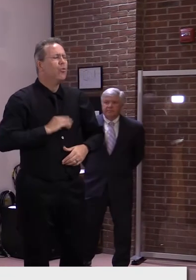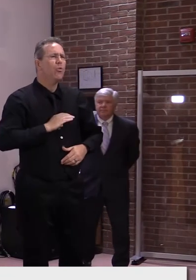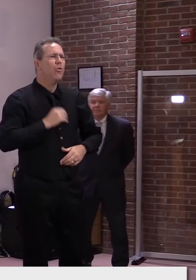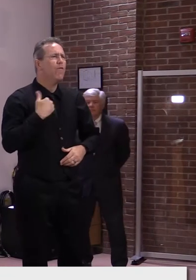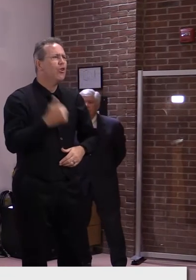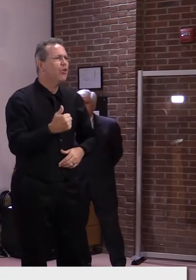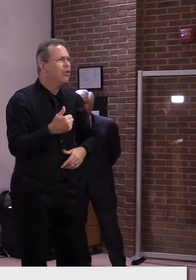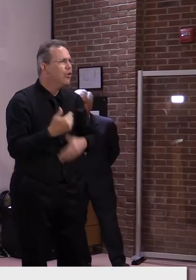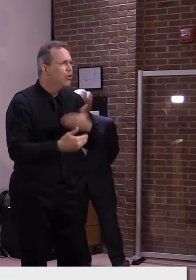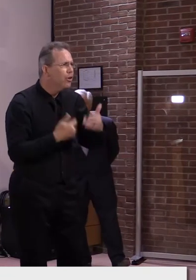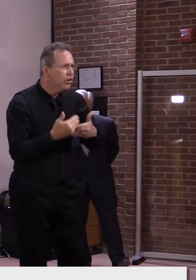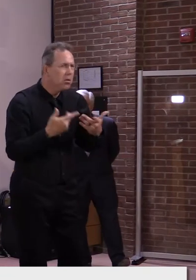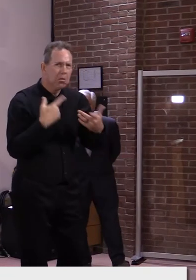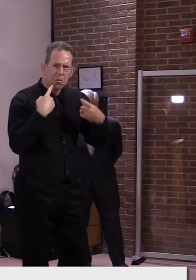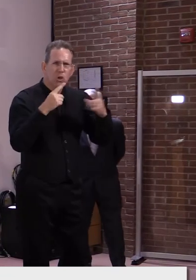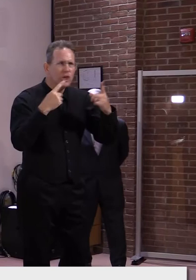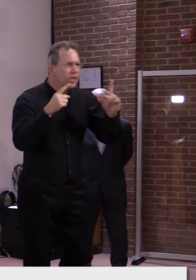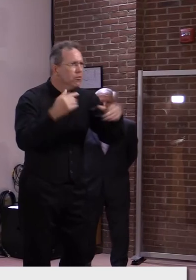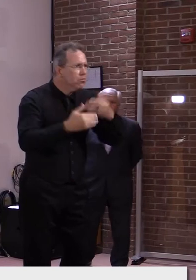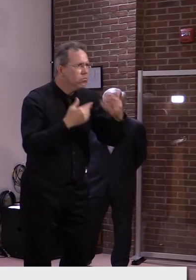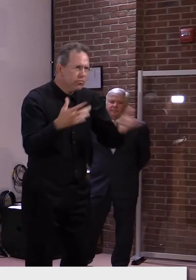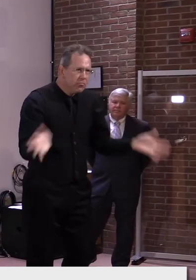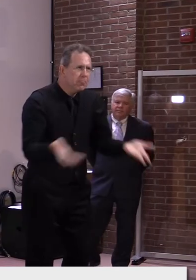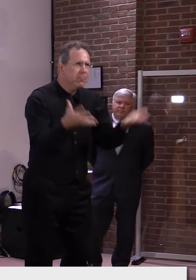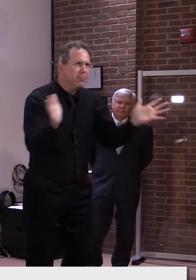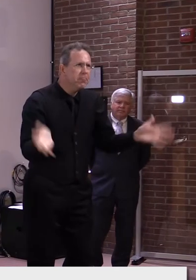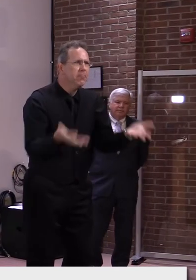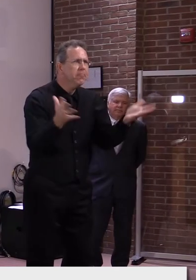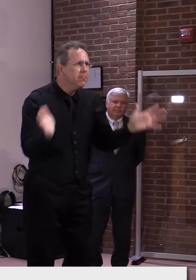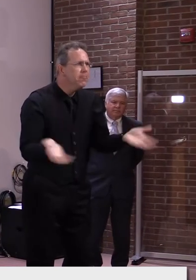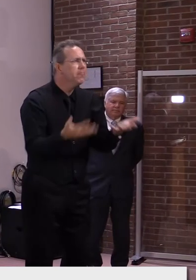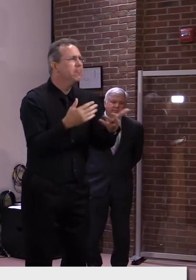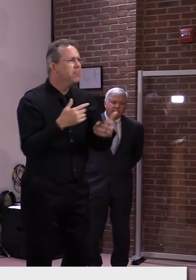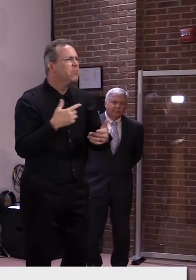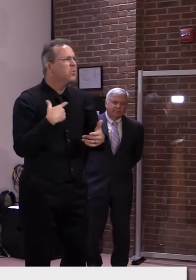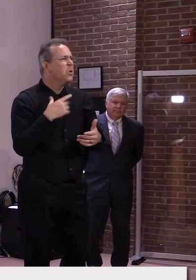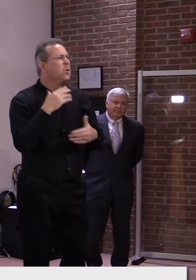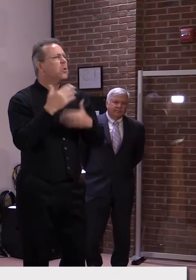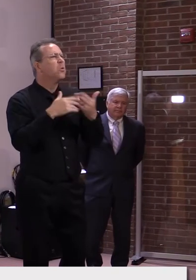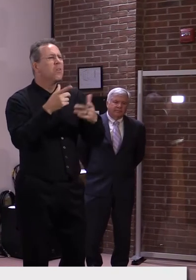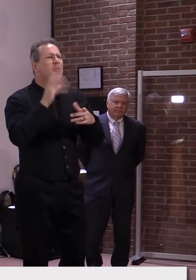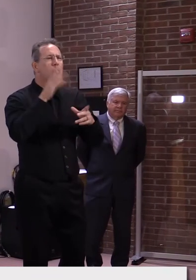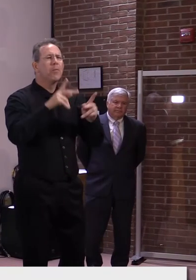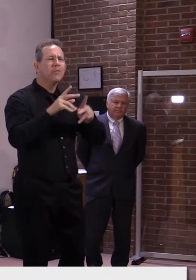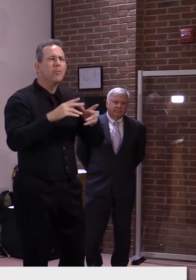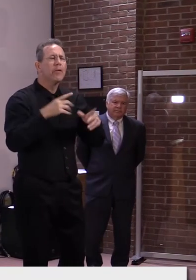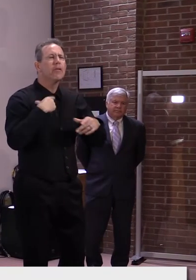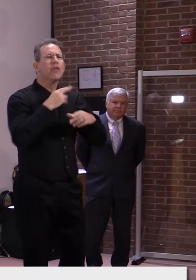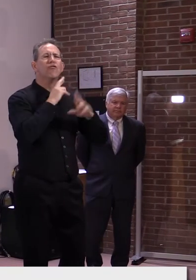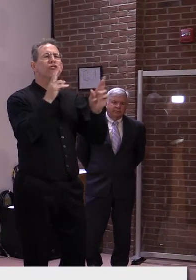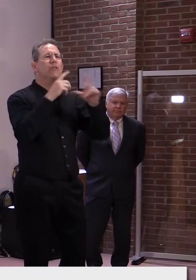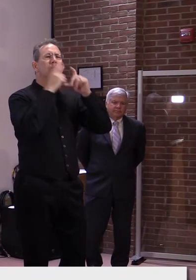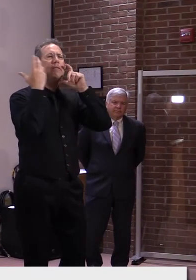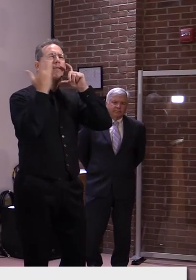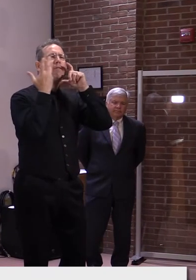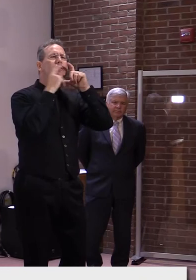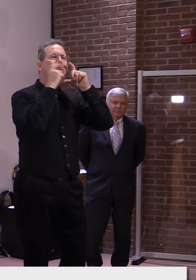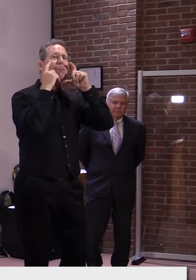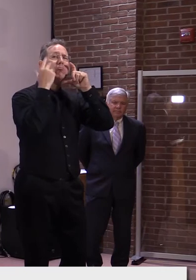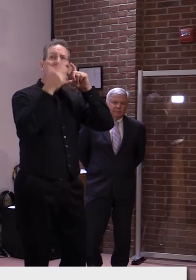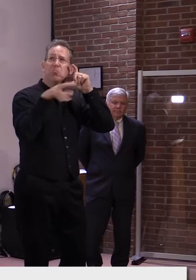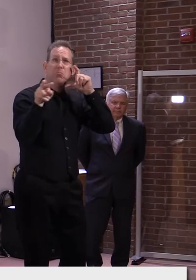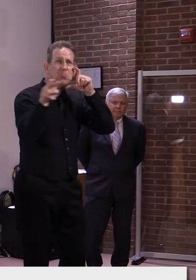see that as well. So it just may take a little bit of time, and we just need to give them space in order to come to that conclusion on their